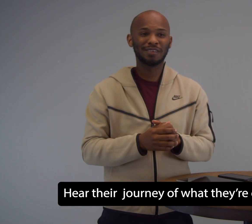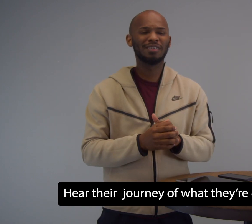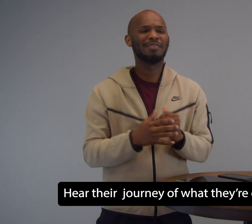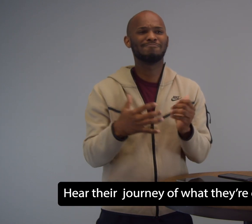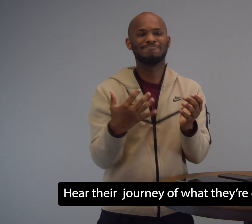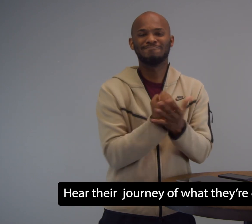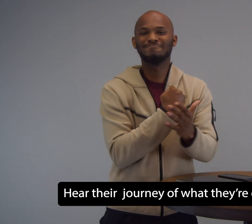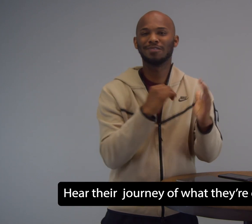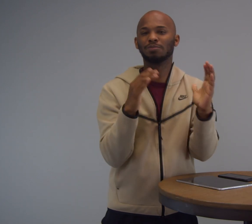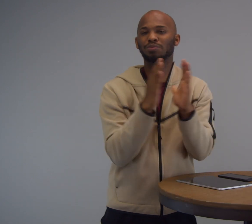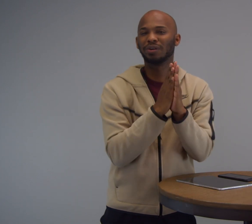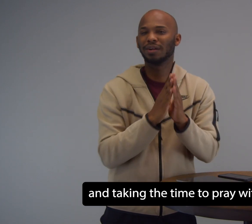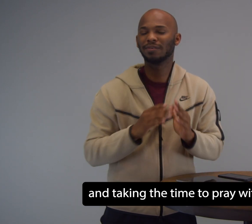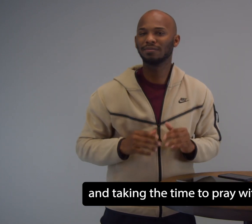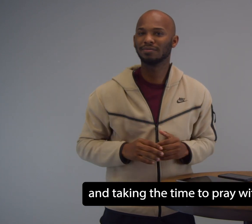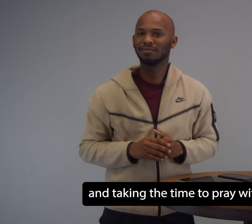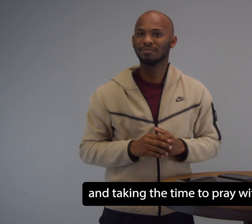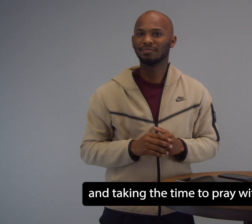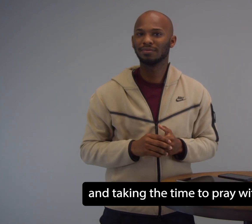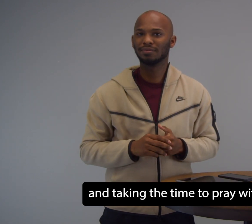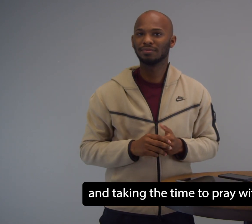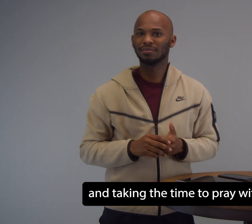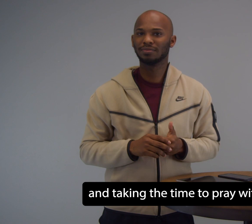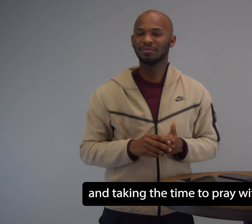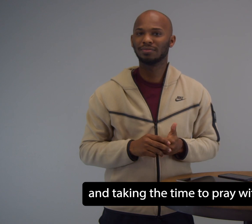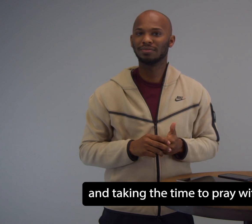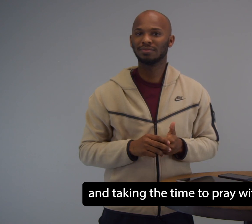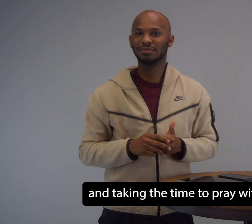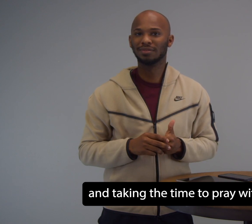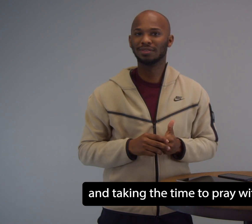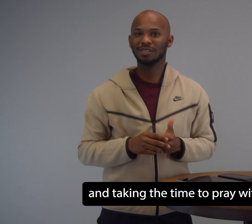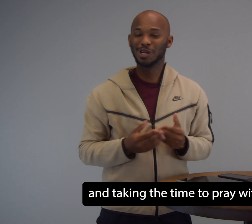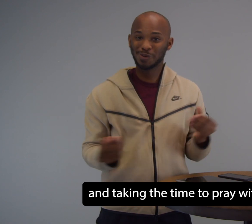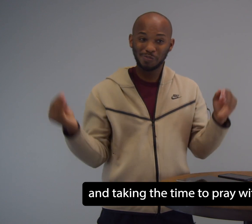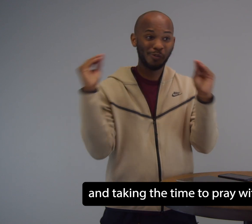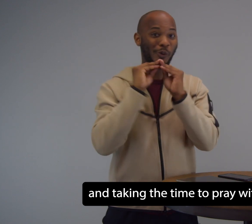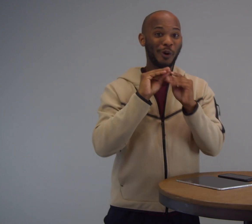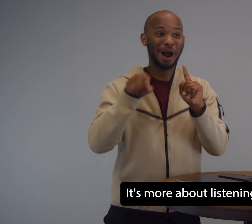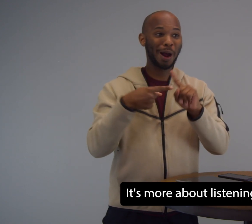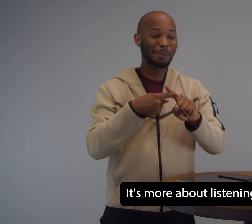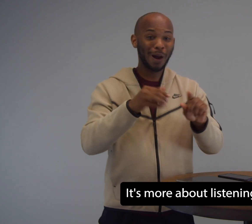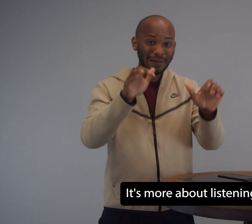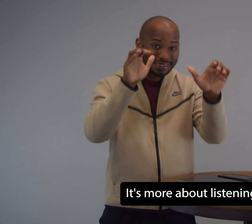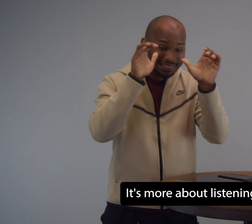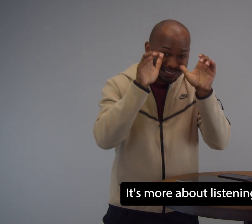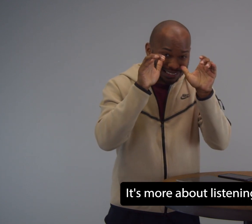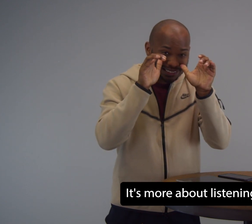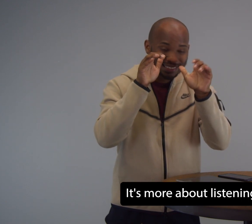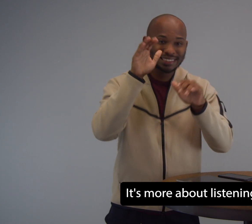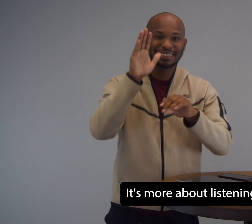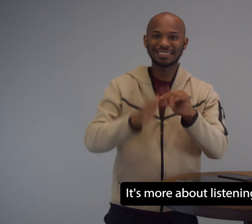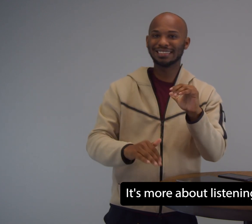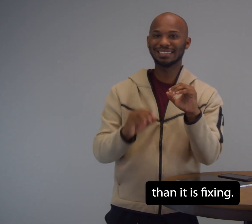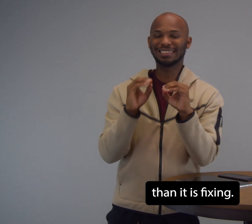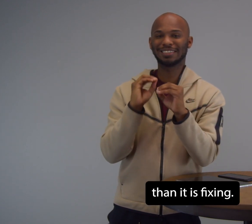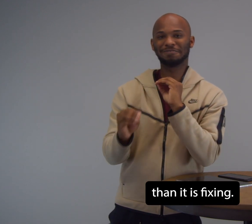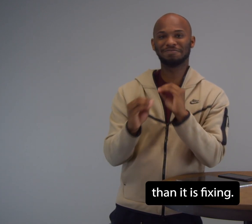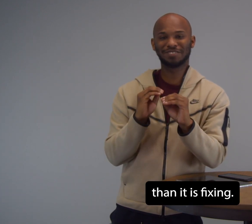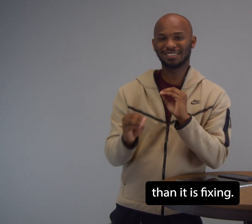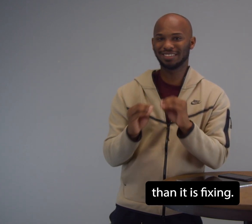experiencing, and taking the time to pray with them. It's more about listening than it is fixing.